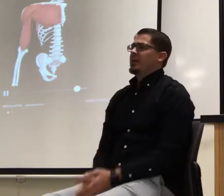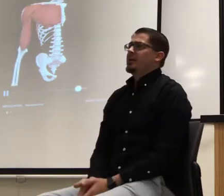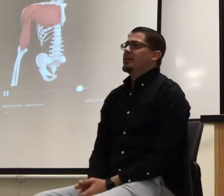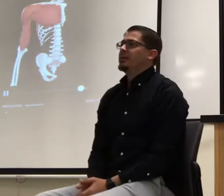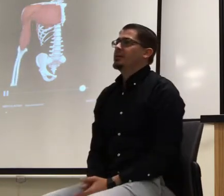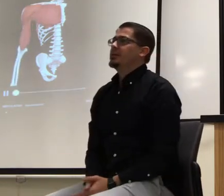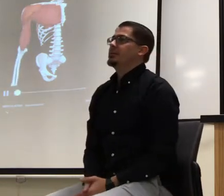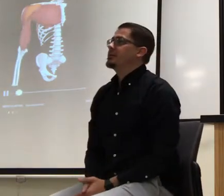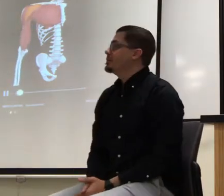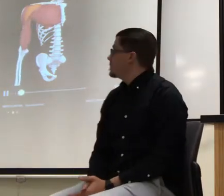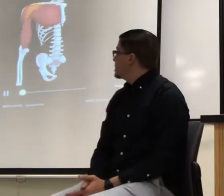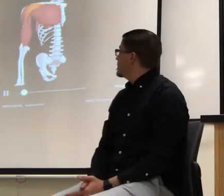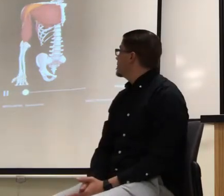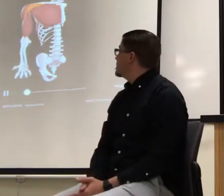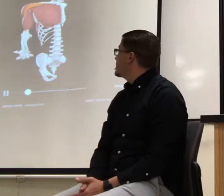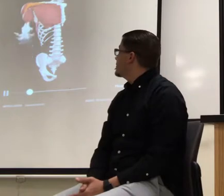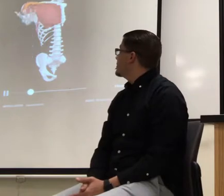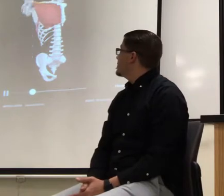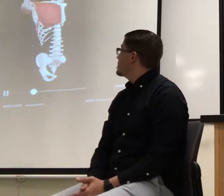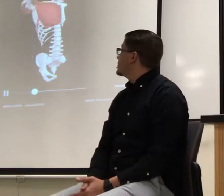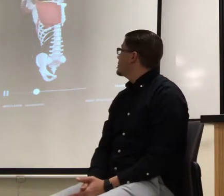That works delts. So the